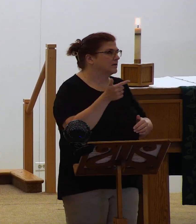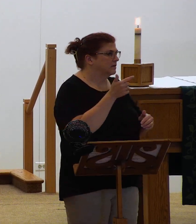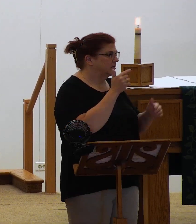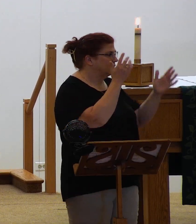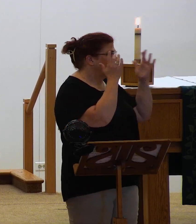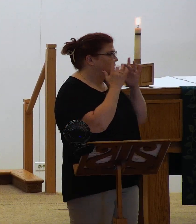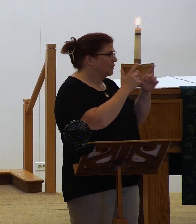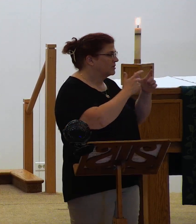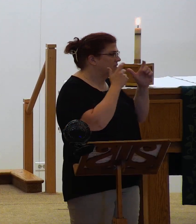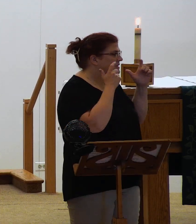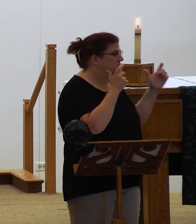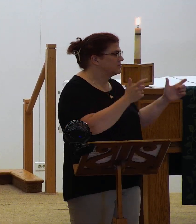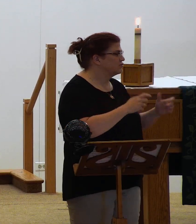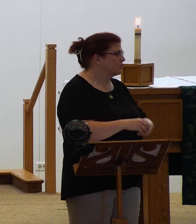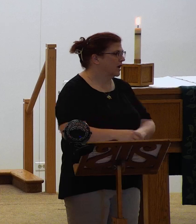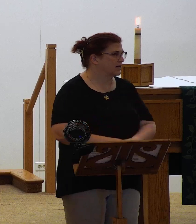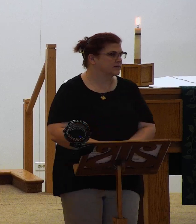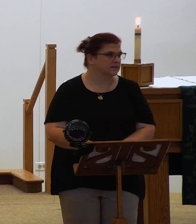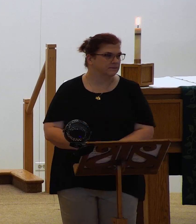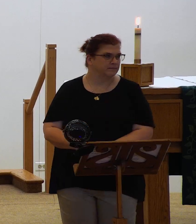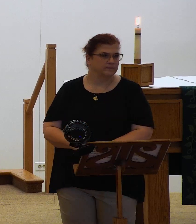God.